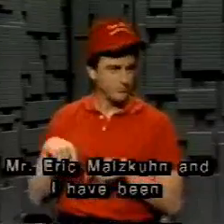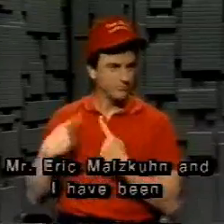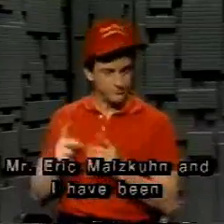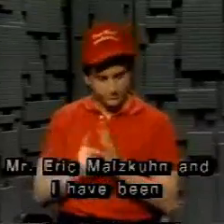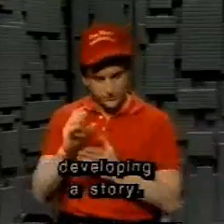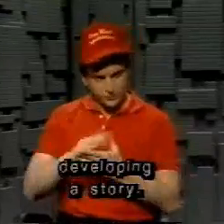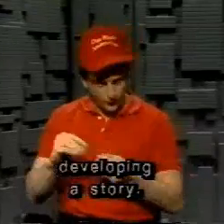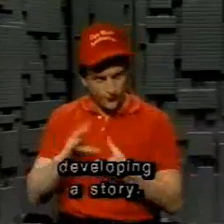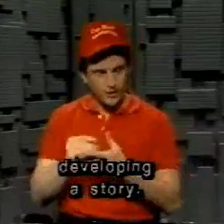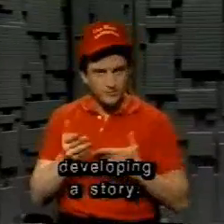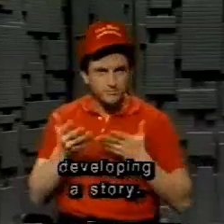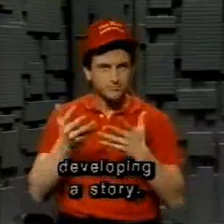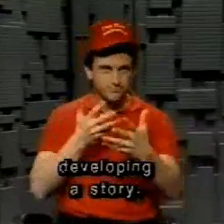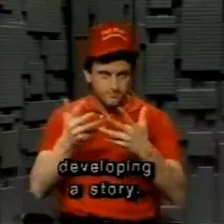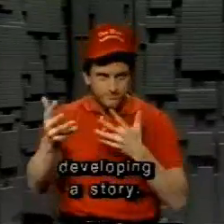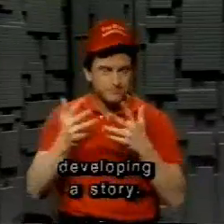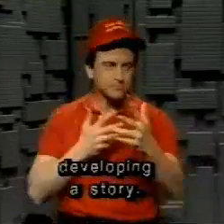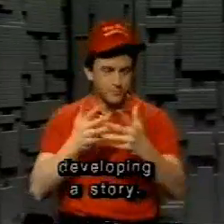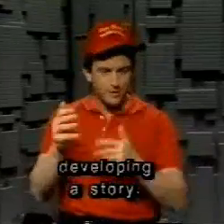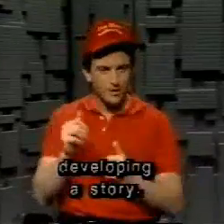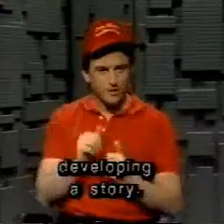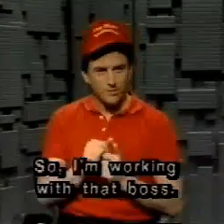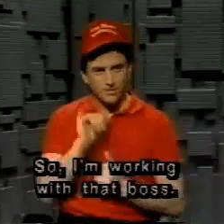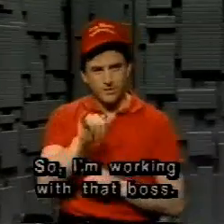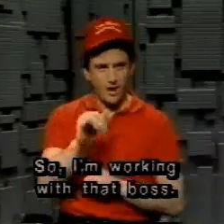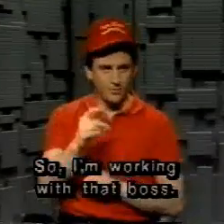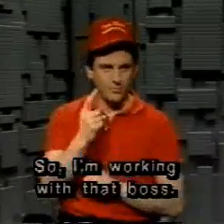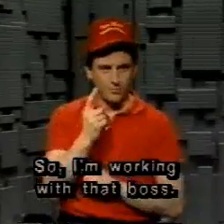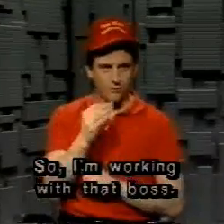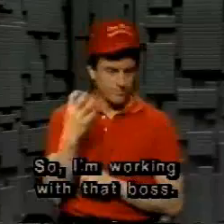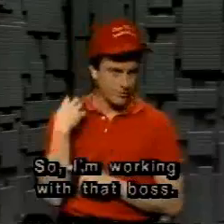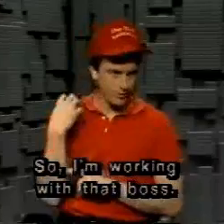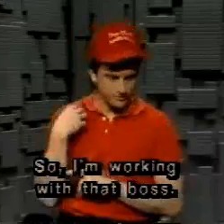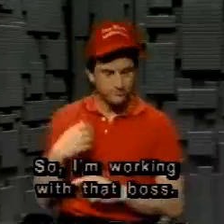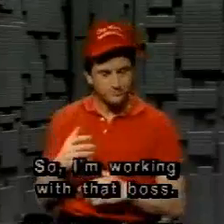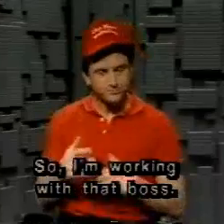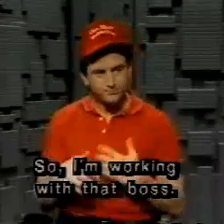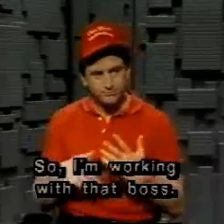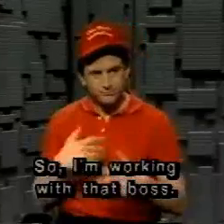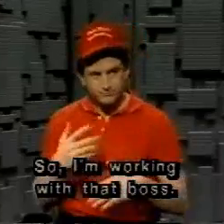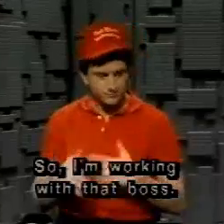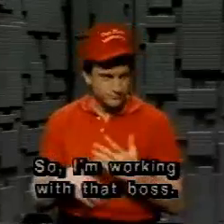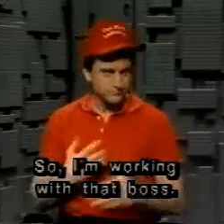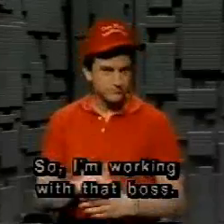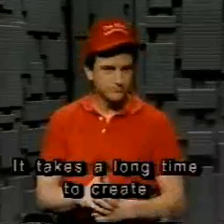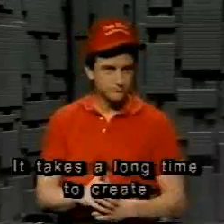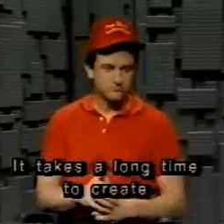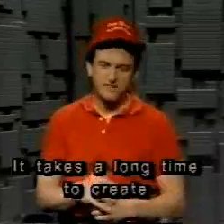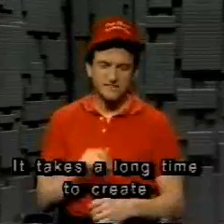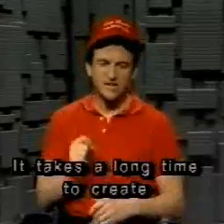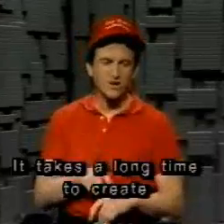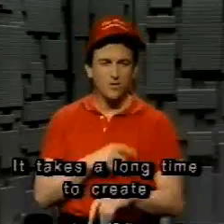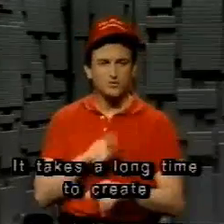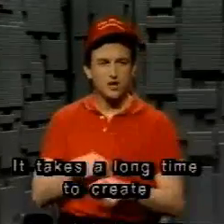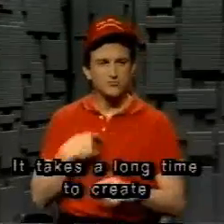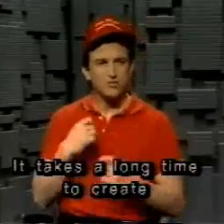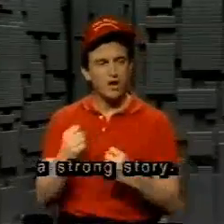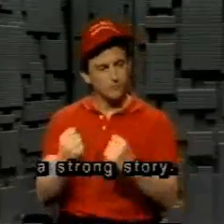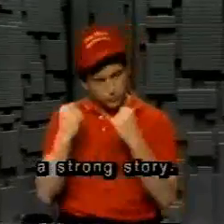been developing a story, so I'm working with that boss. It takes a long time to create a